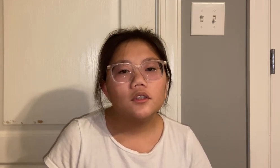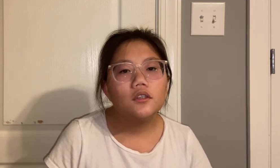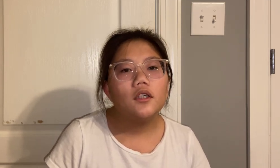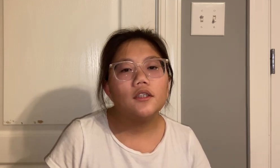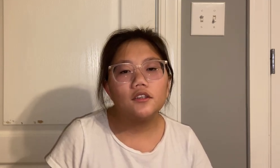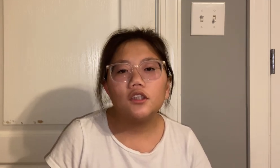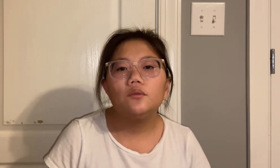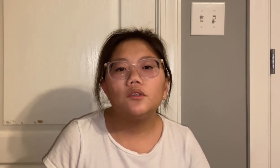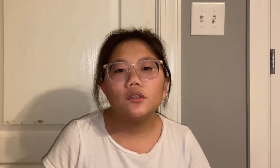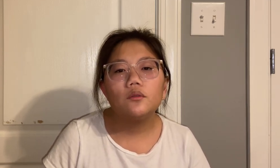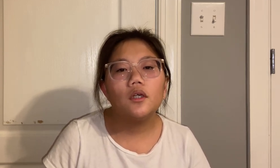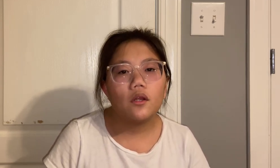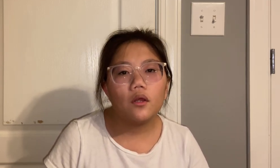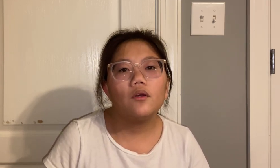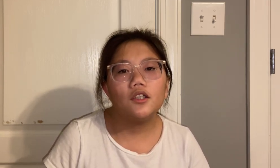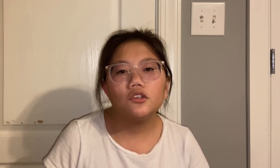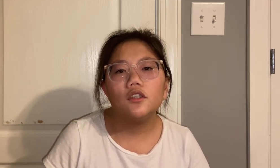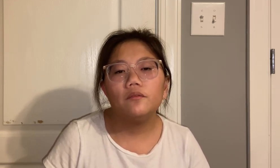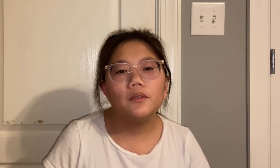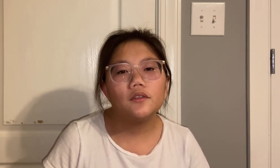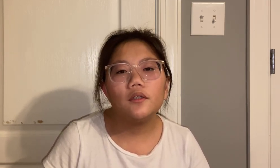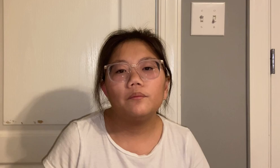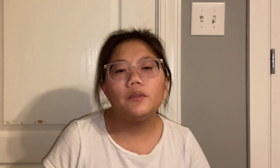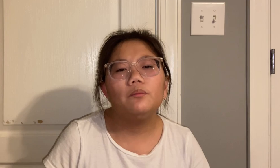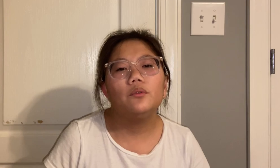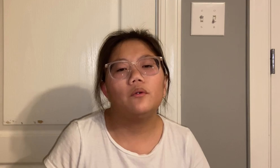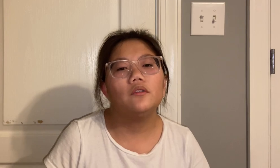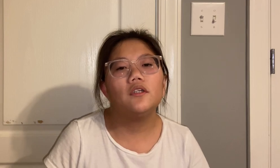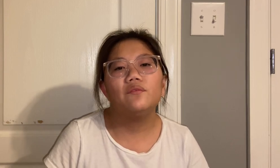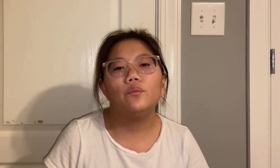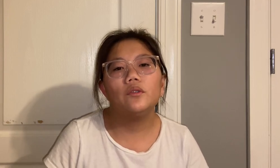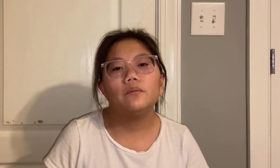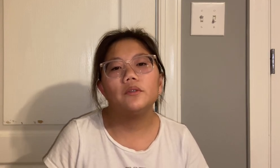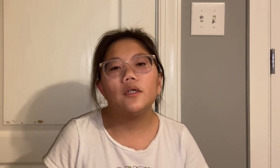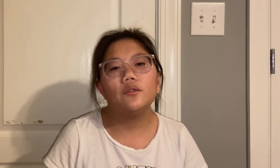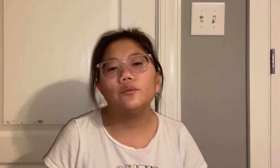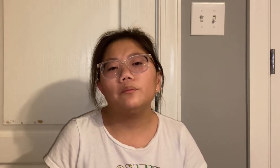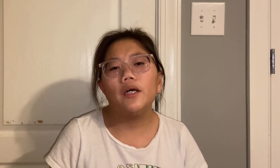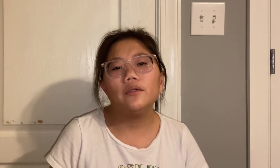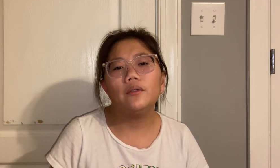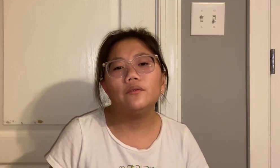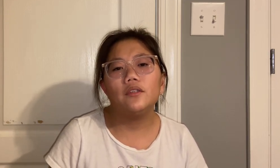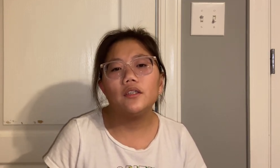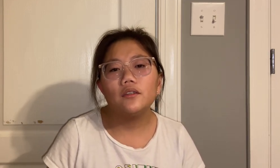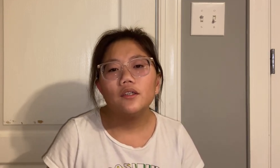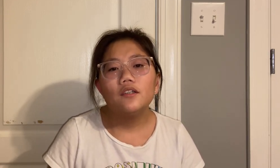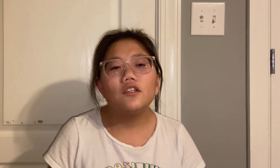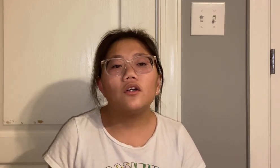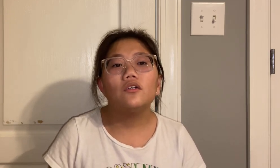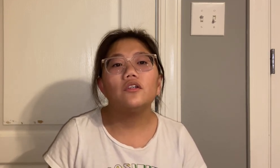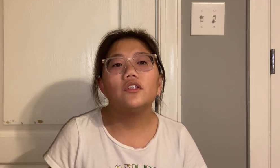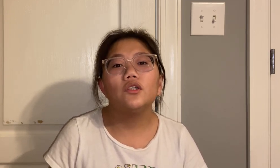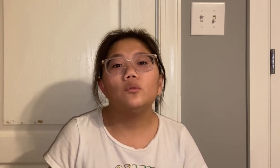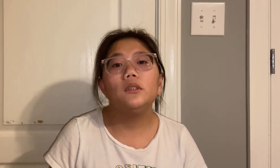and that's how you know that they're actually deaf because people who aren't deaf wouldn't put that in their bio i don't think they are they're a little bit